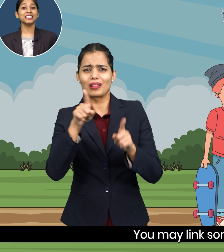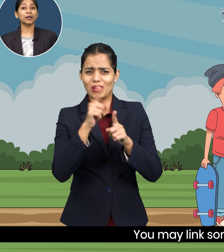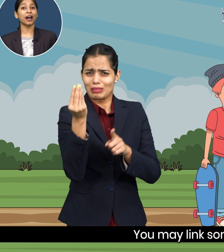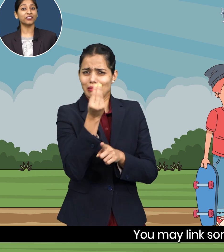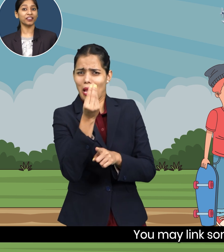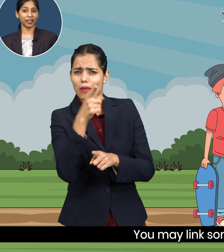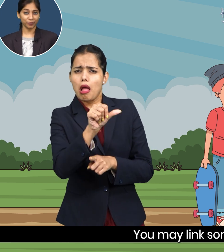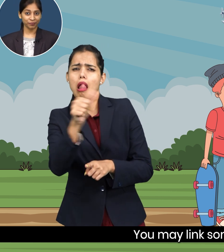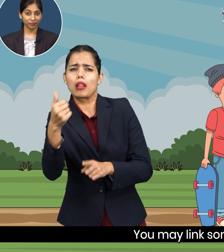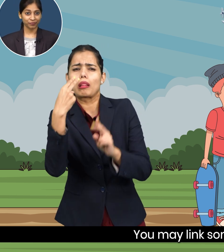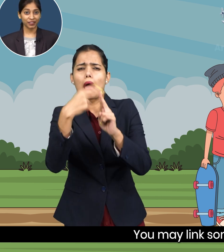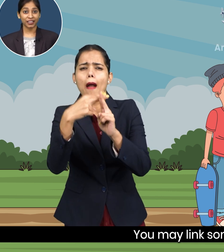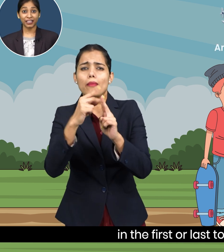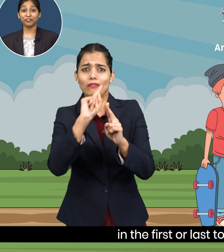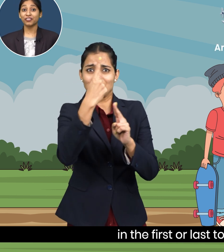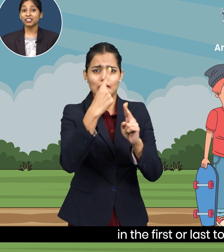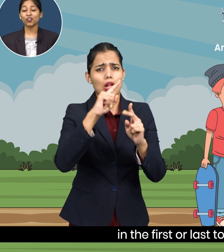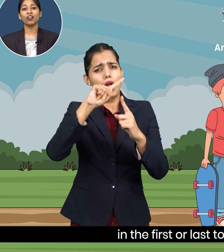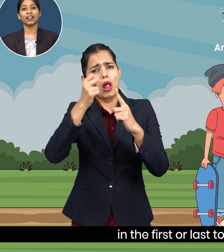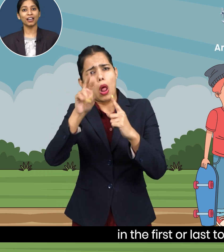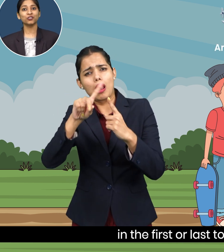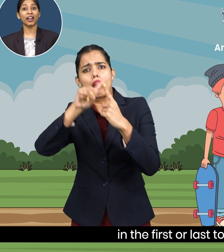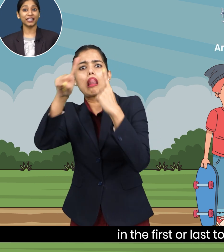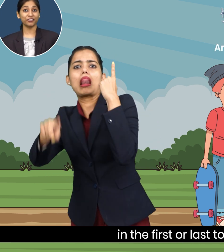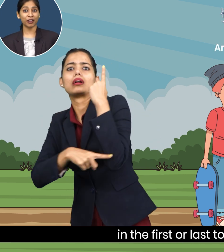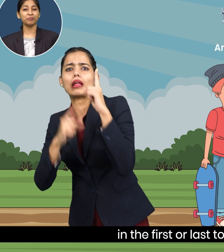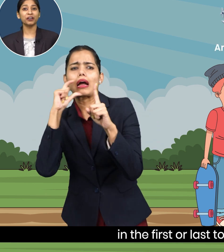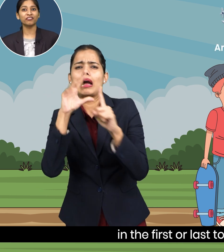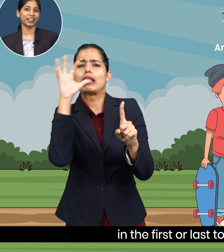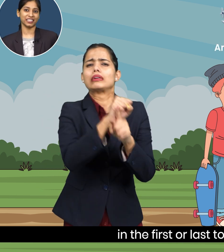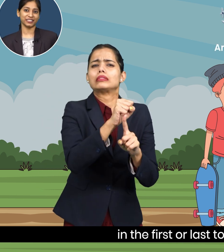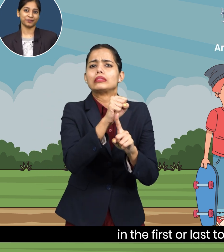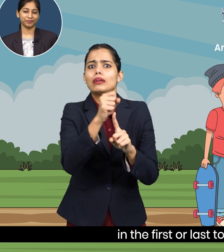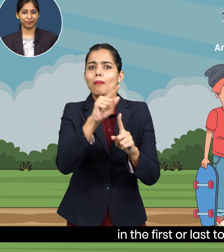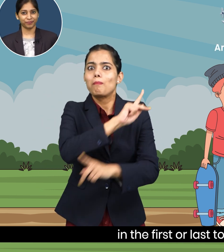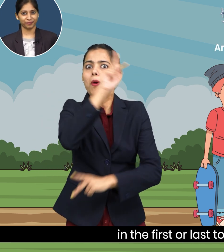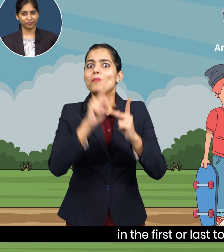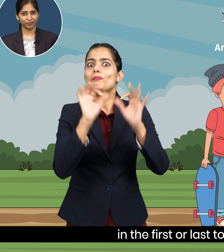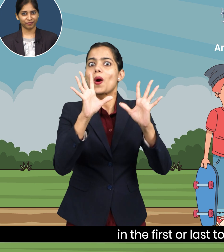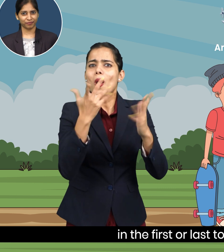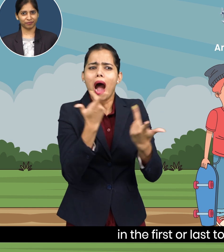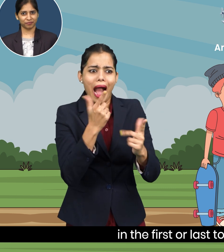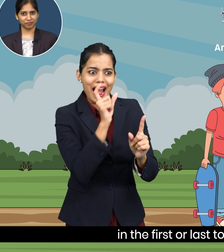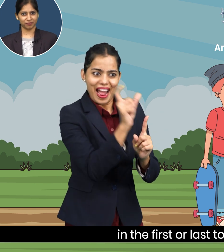You may link some other name in the first or last to identify perfectly.